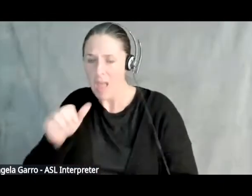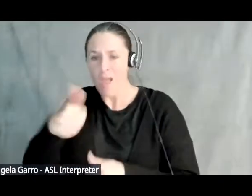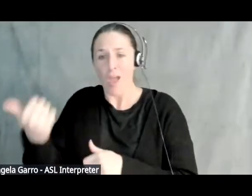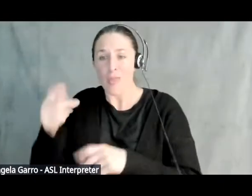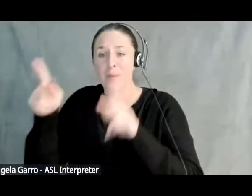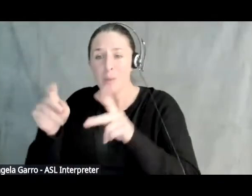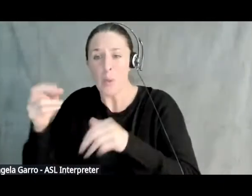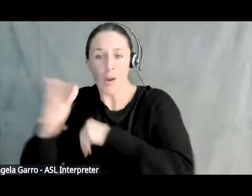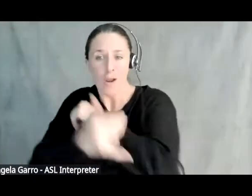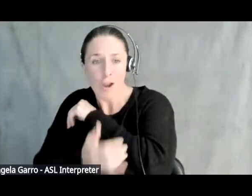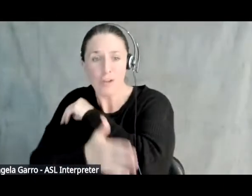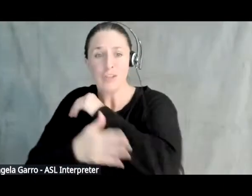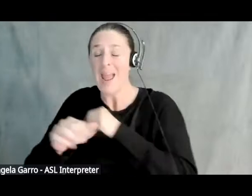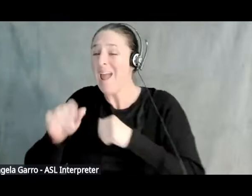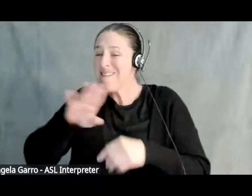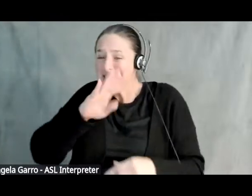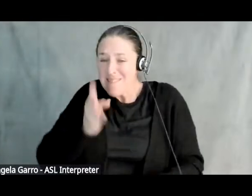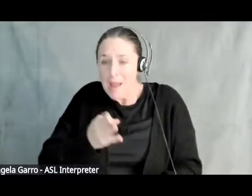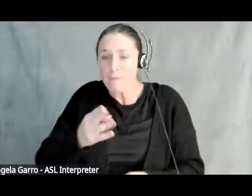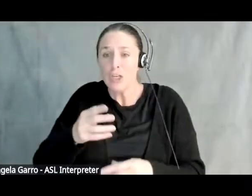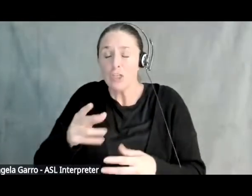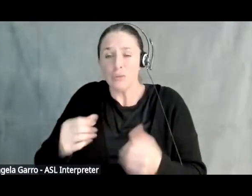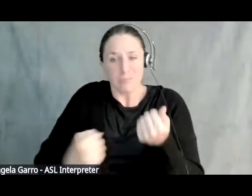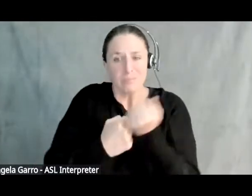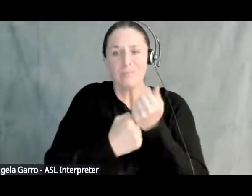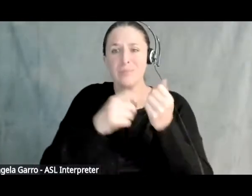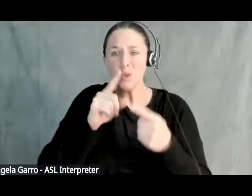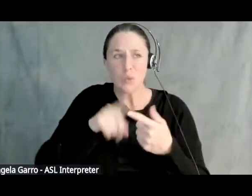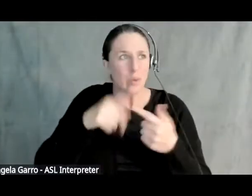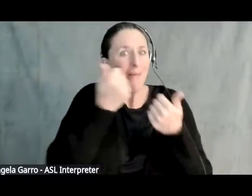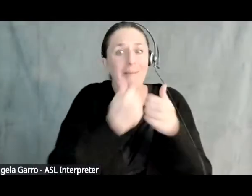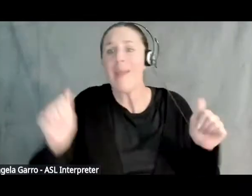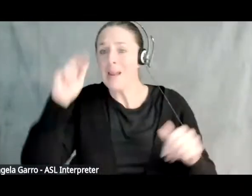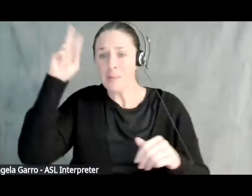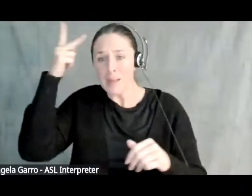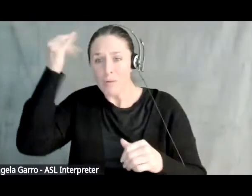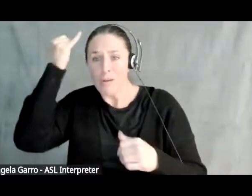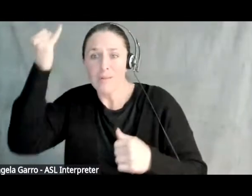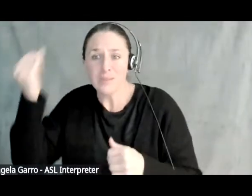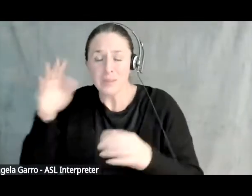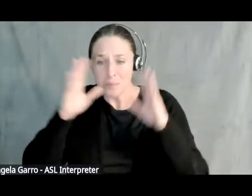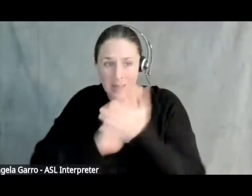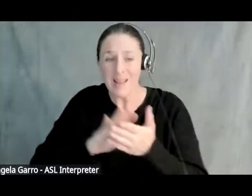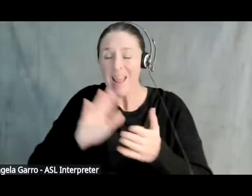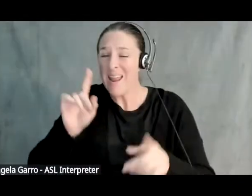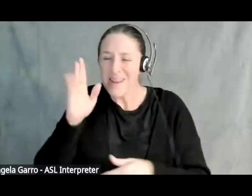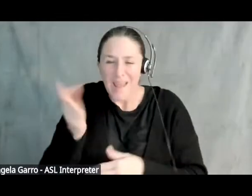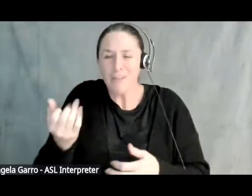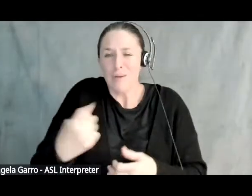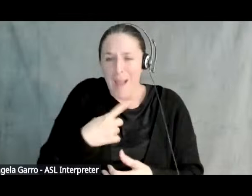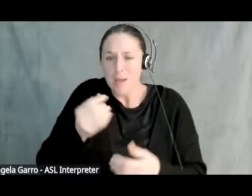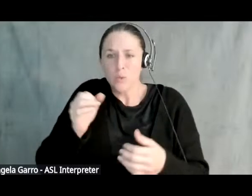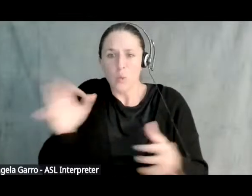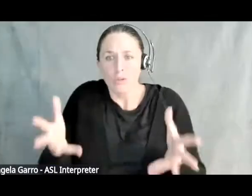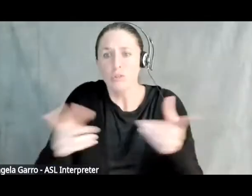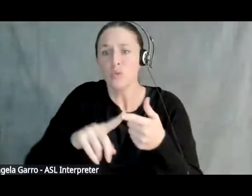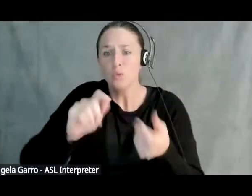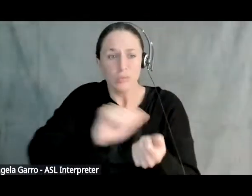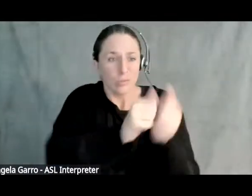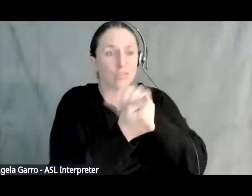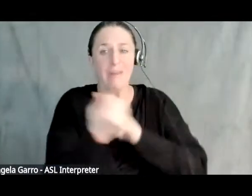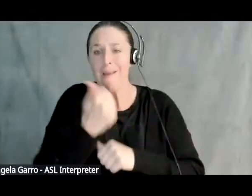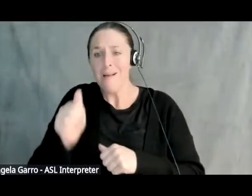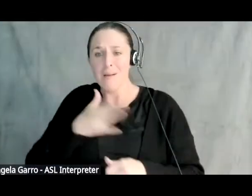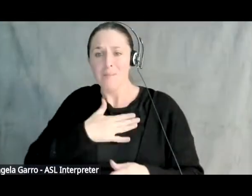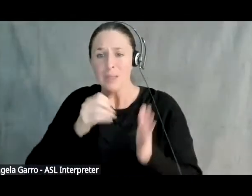asked or encouraged to espouse any political or ideological beliefs. I have never been asked or encouraged to turn any of my students into activists.